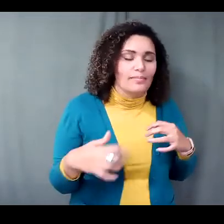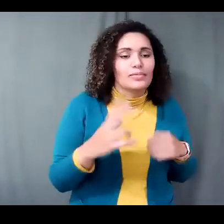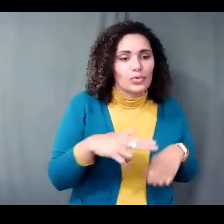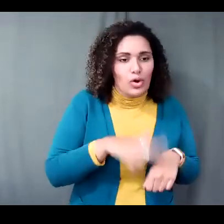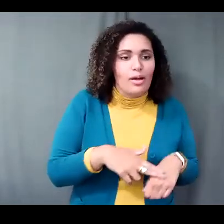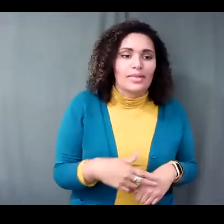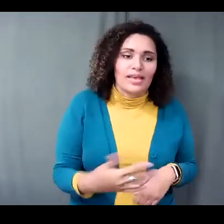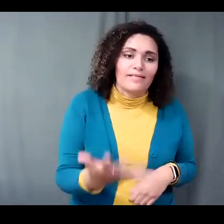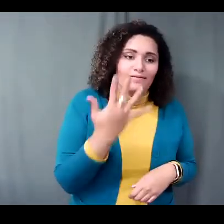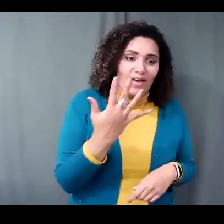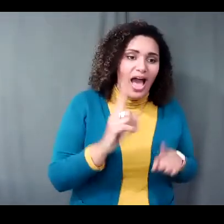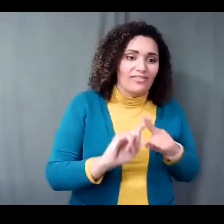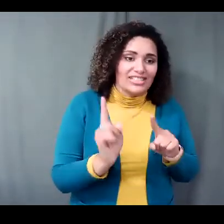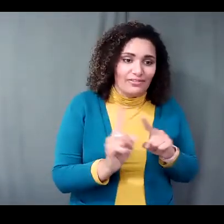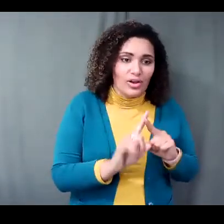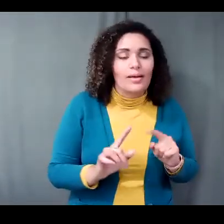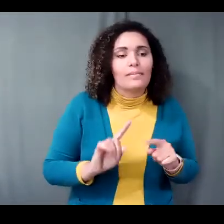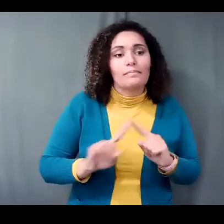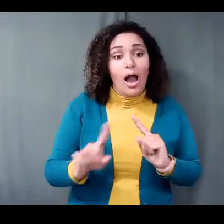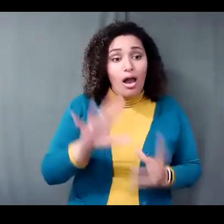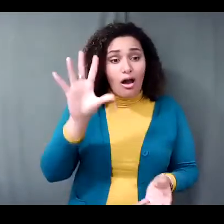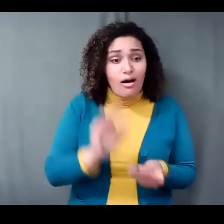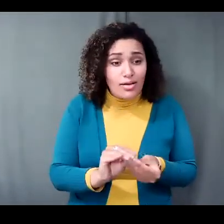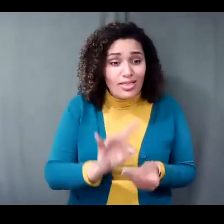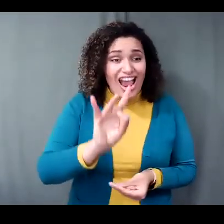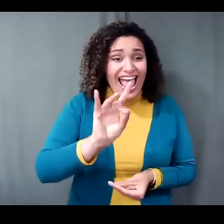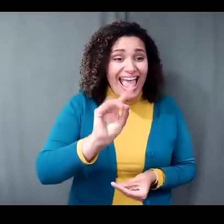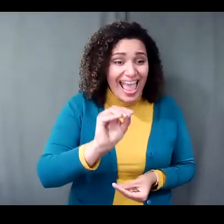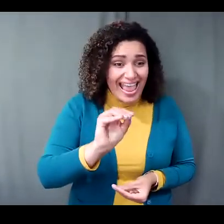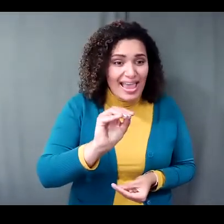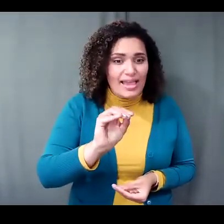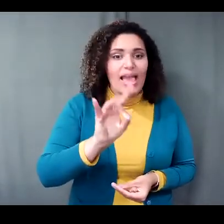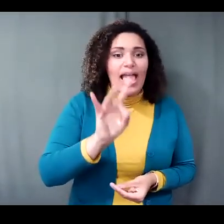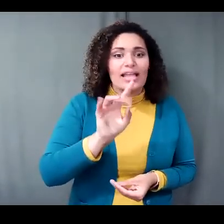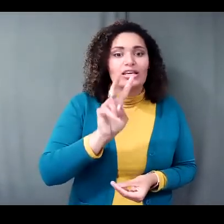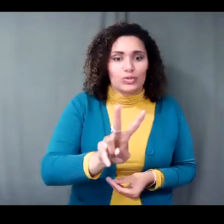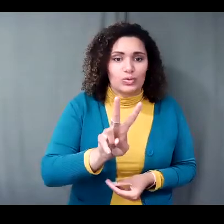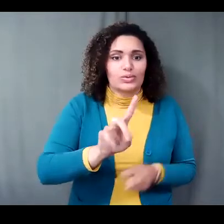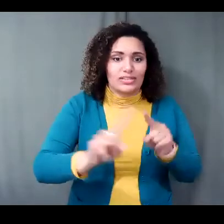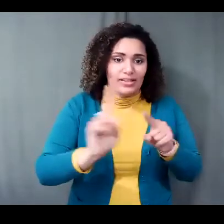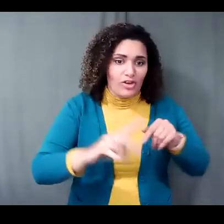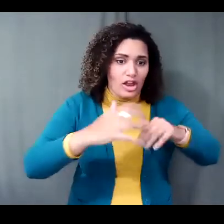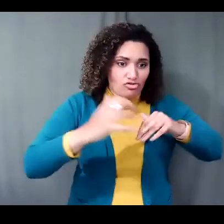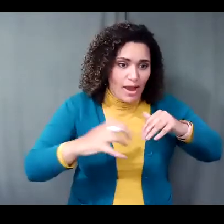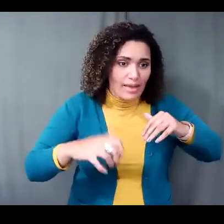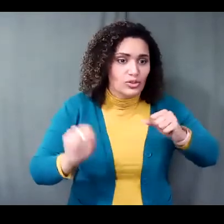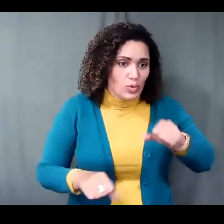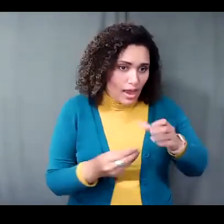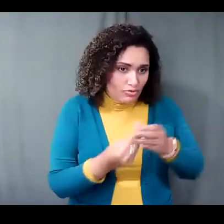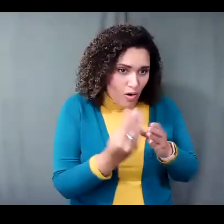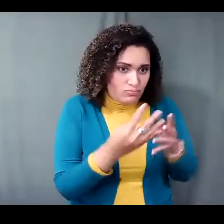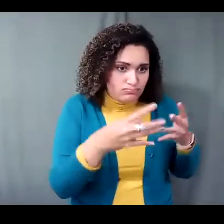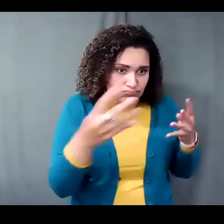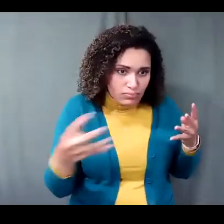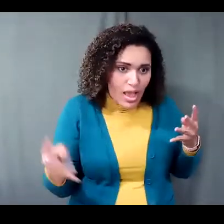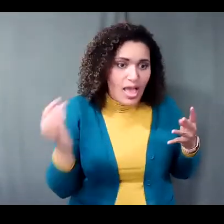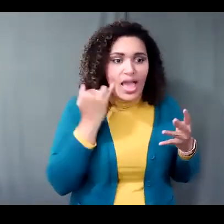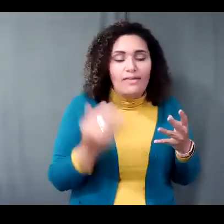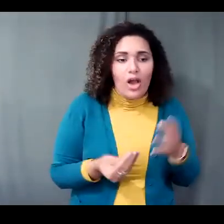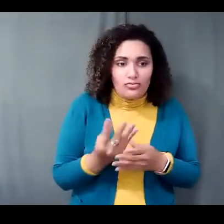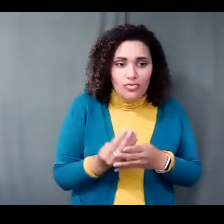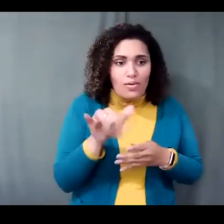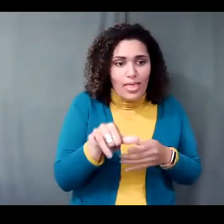ports, but there are 80 grapes that you can grow. I think it's 82 different grapes that can be grown as long as they're grown in that